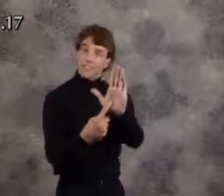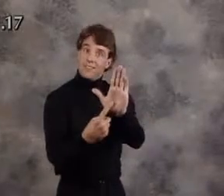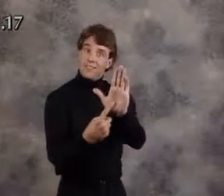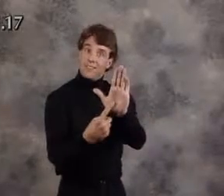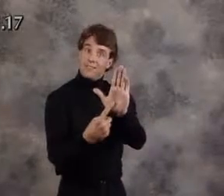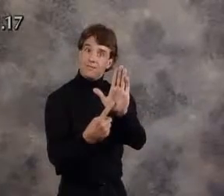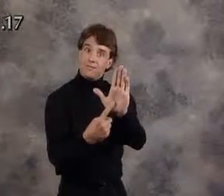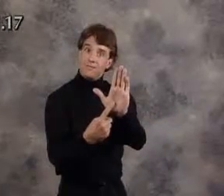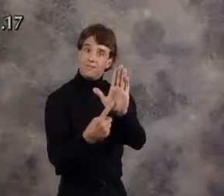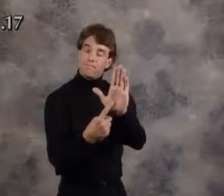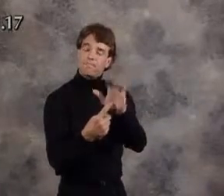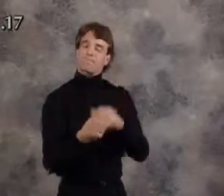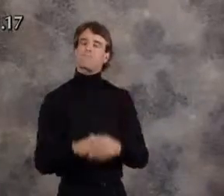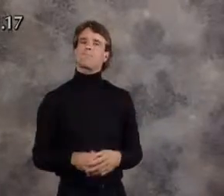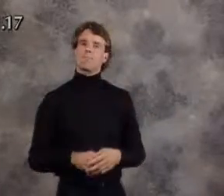and we will discuss it.